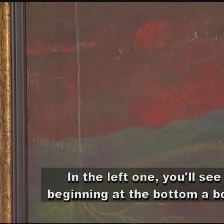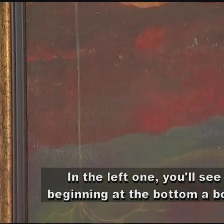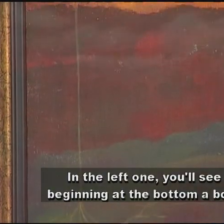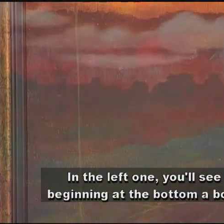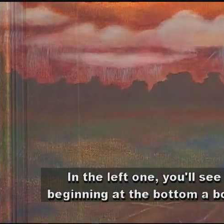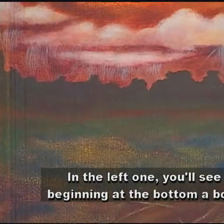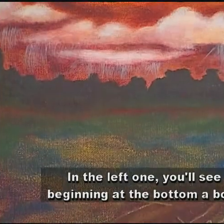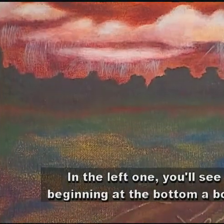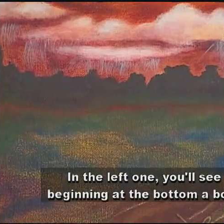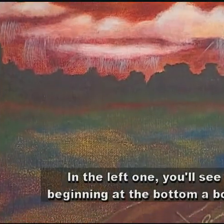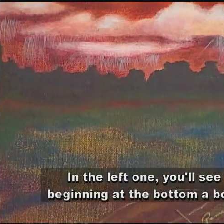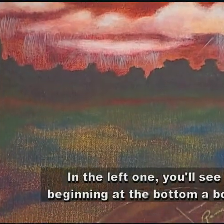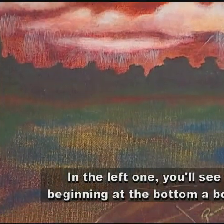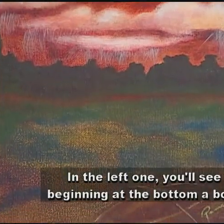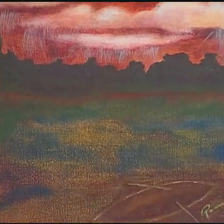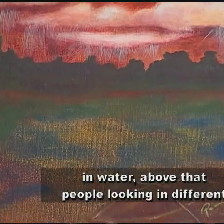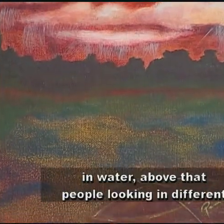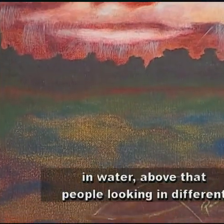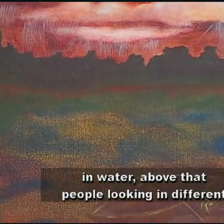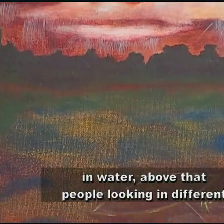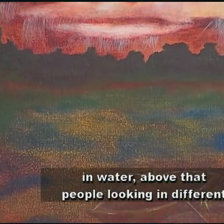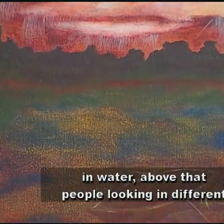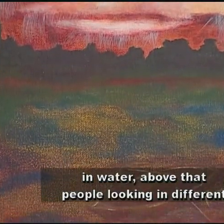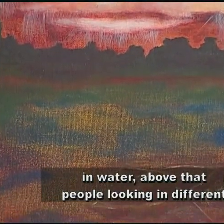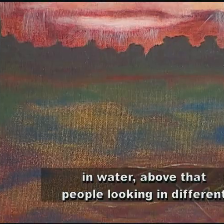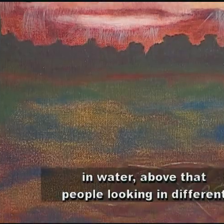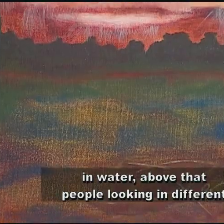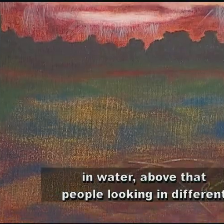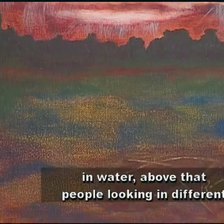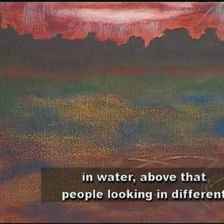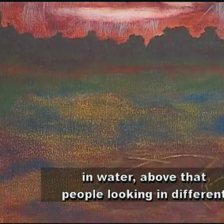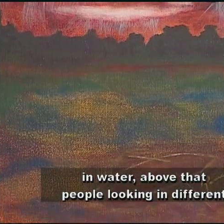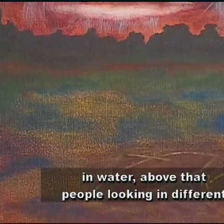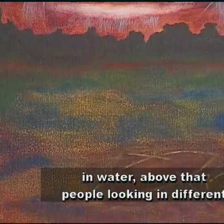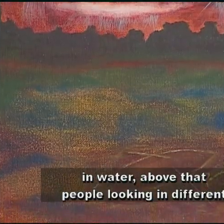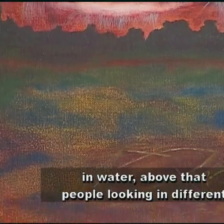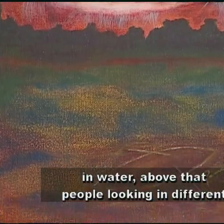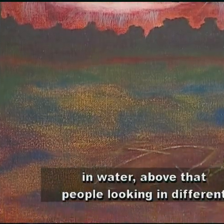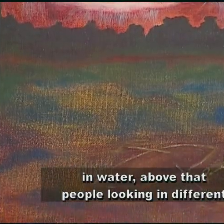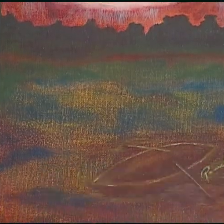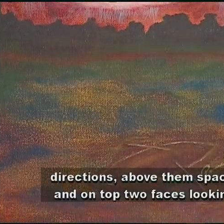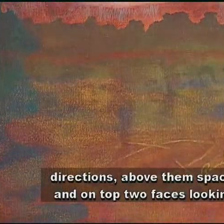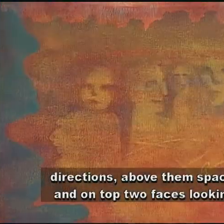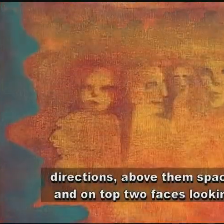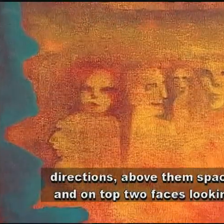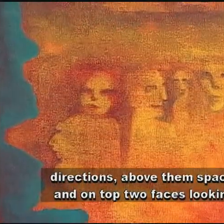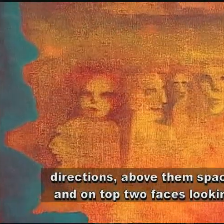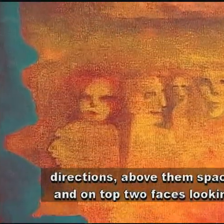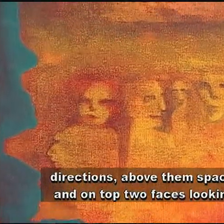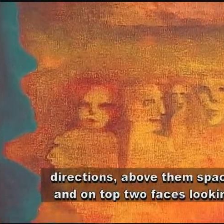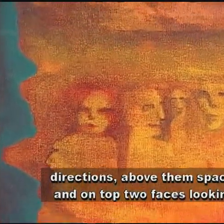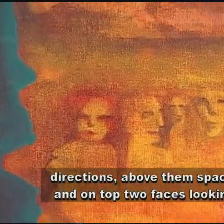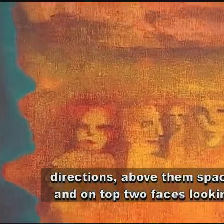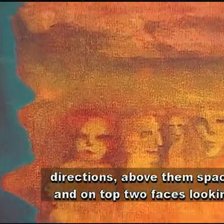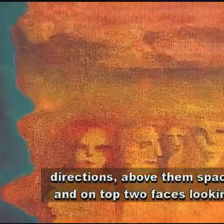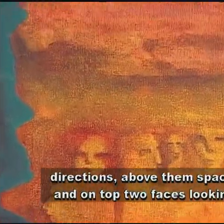In the left one, you'll see beginning at the bottom a boat in water. Above that, people looking in different directions. Above